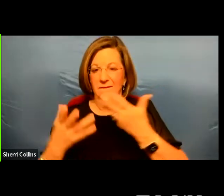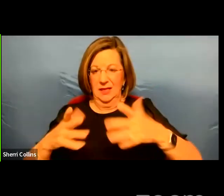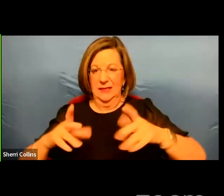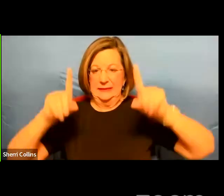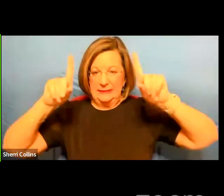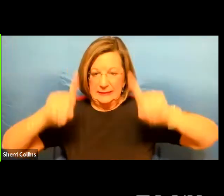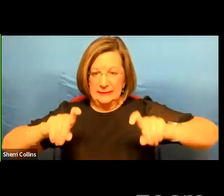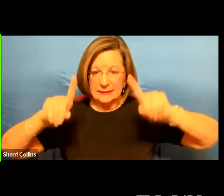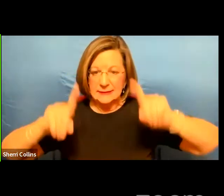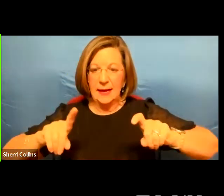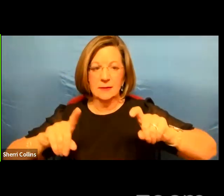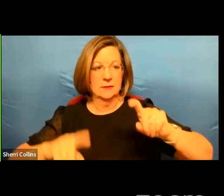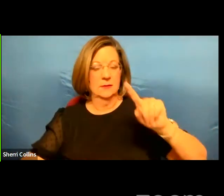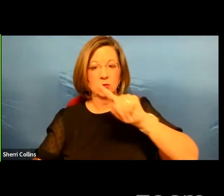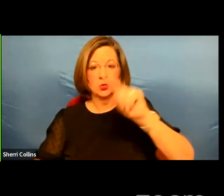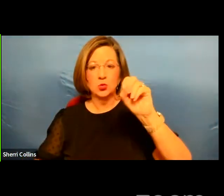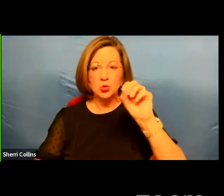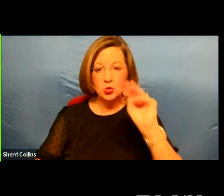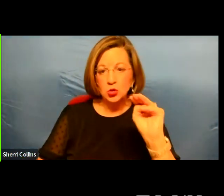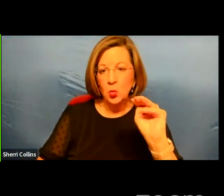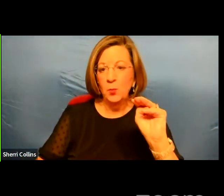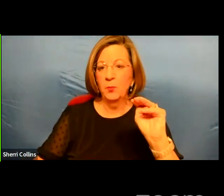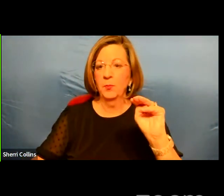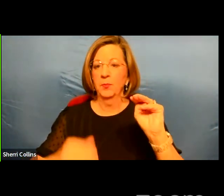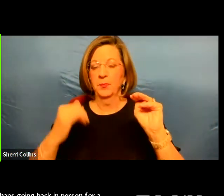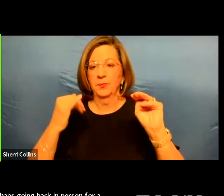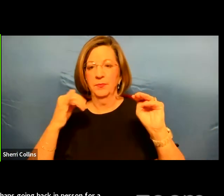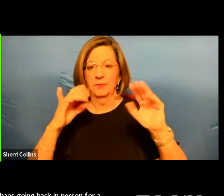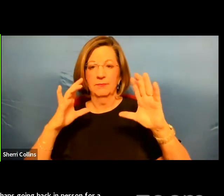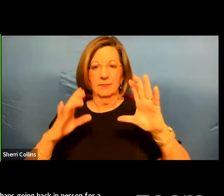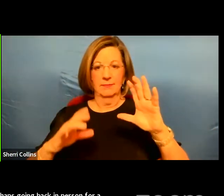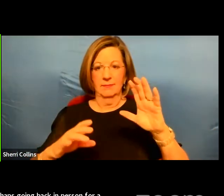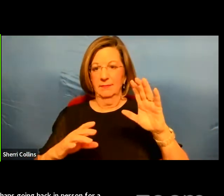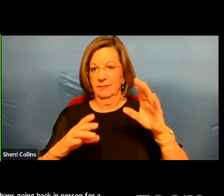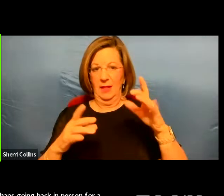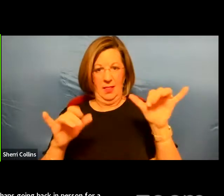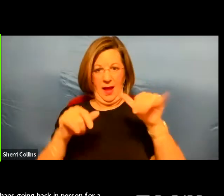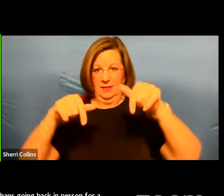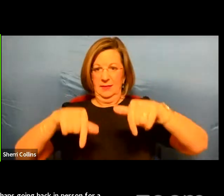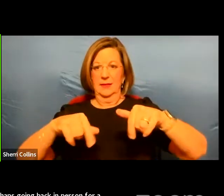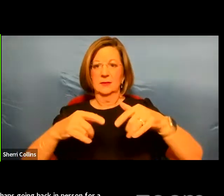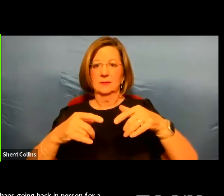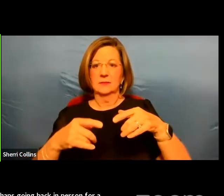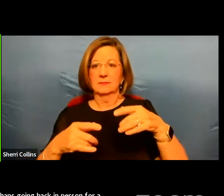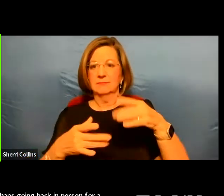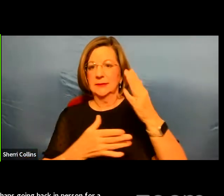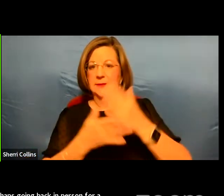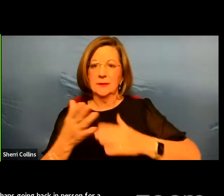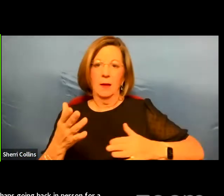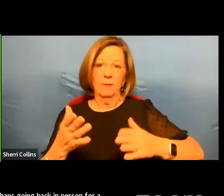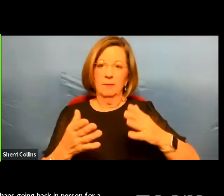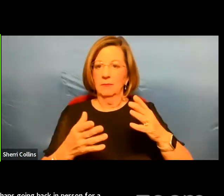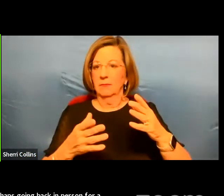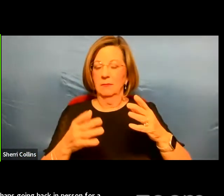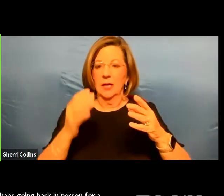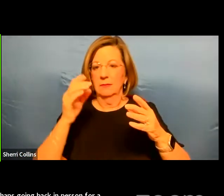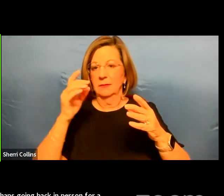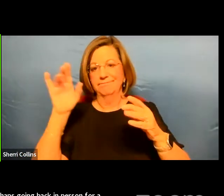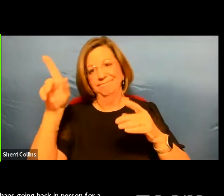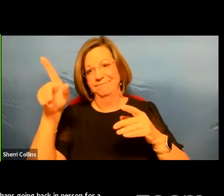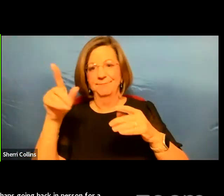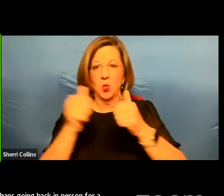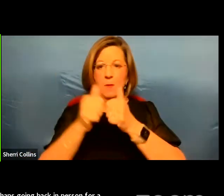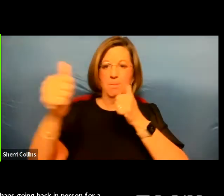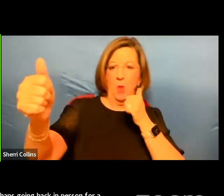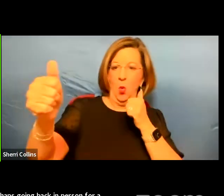we're just not ready for that. We're still in a testing phase with Zoom, And like what's happening tonight,